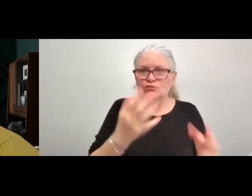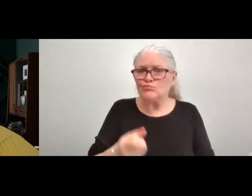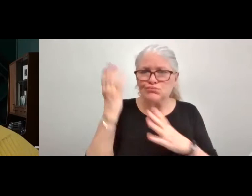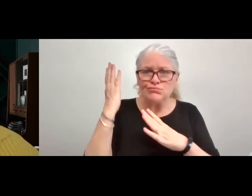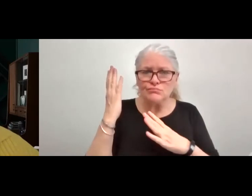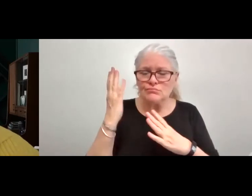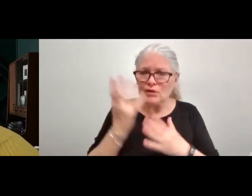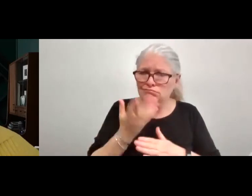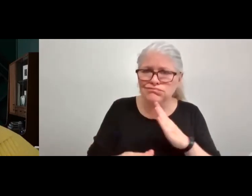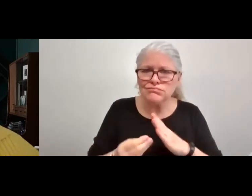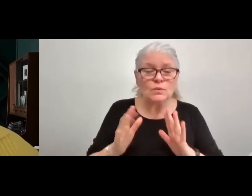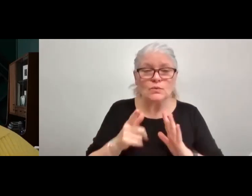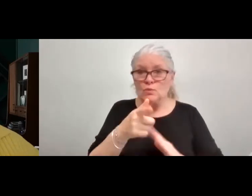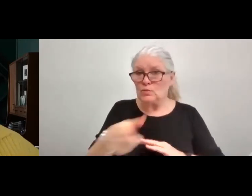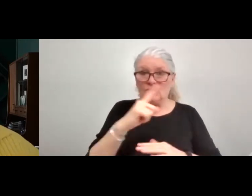yourself apart.